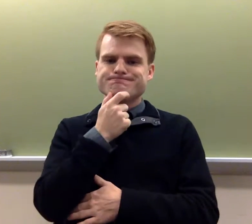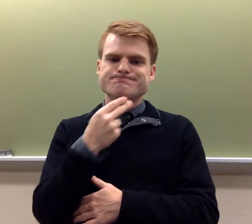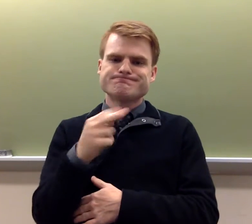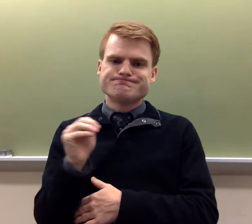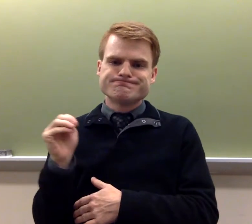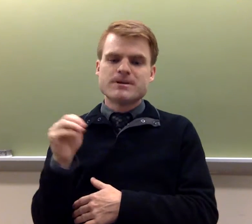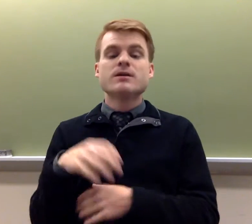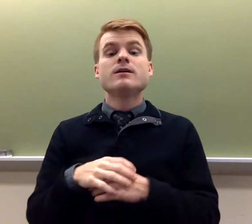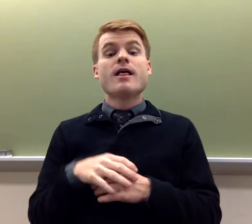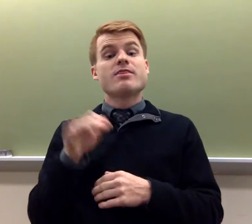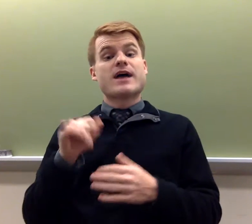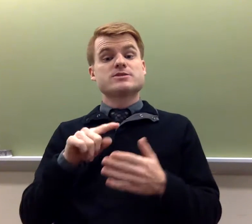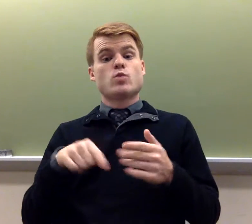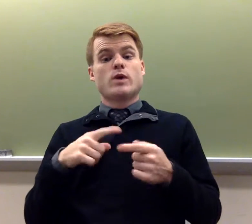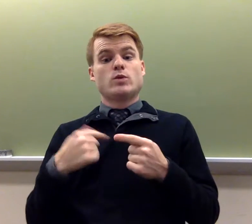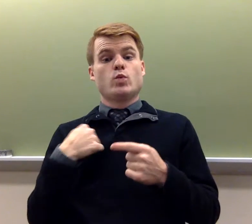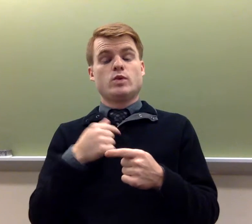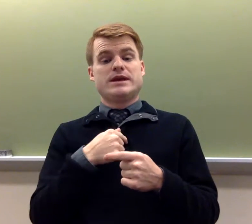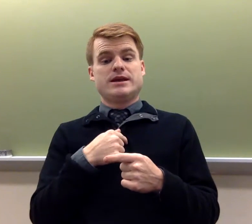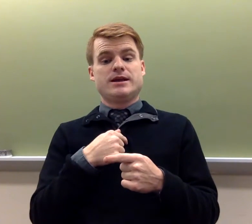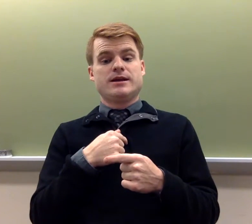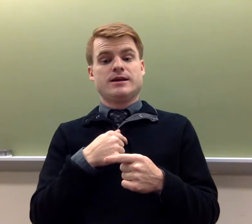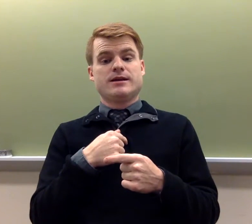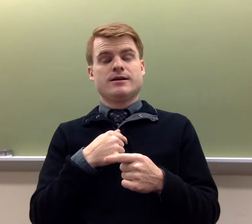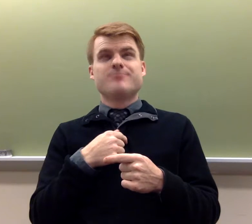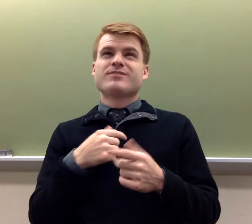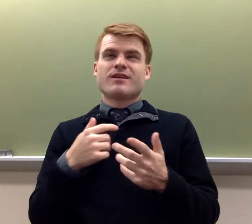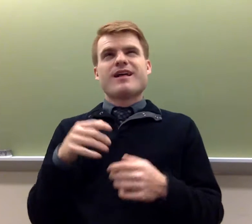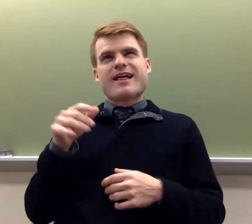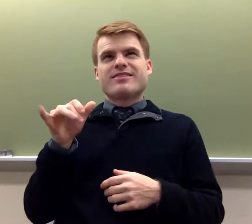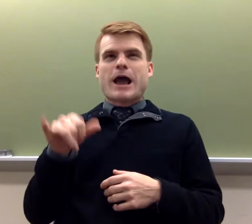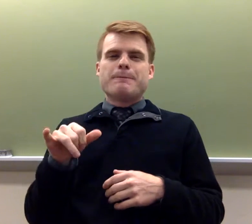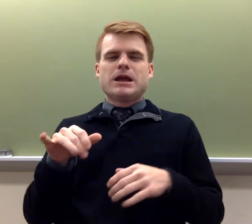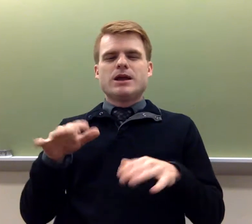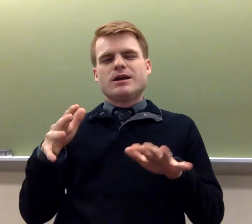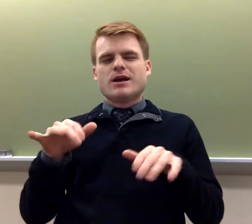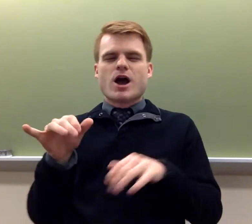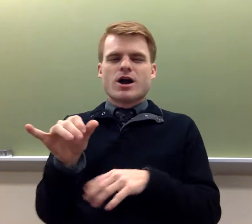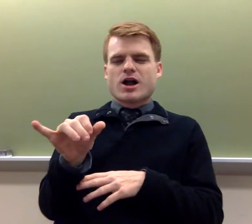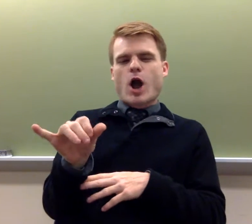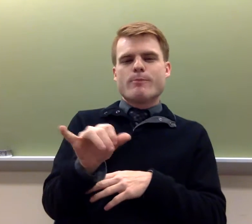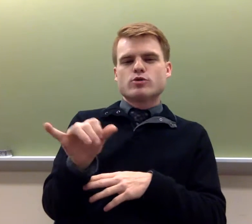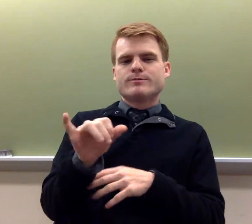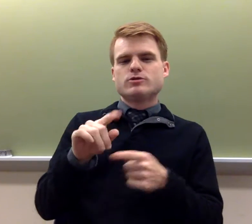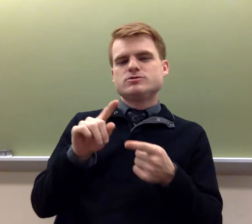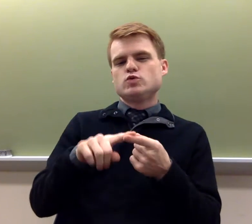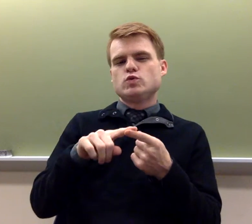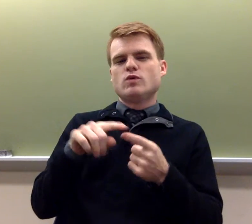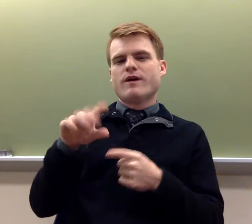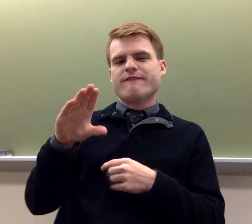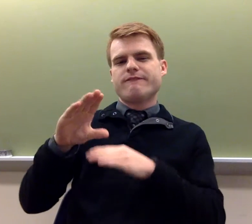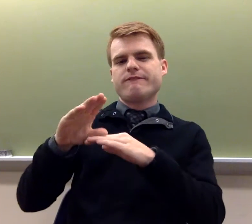That's when we call, it would be comparable to a flat tire. That tire is not going to roll at